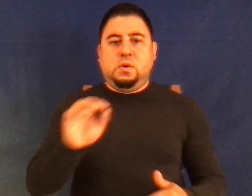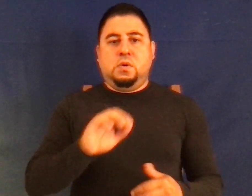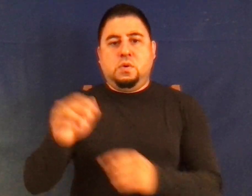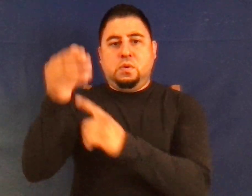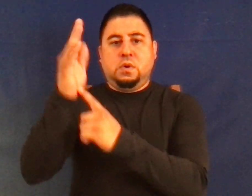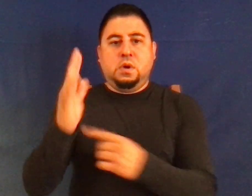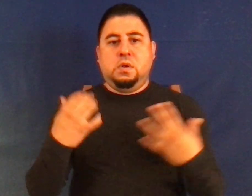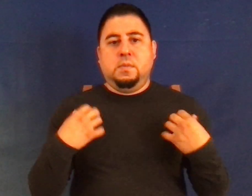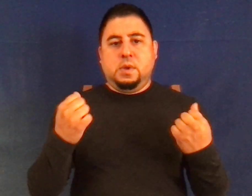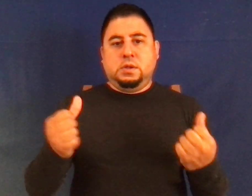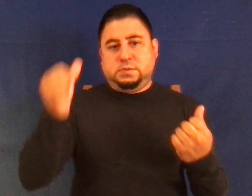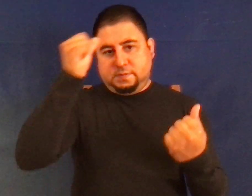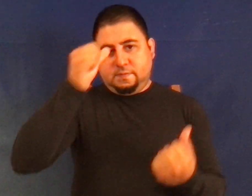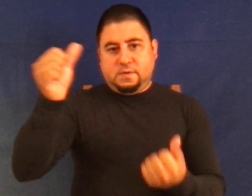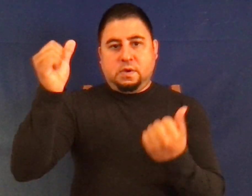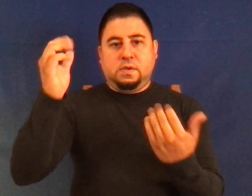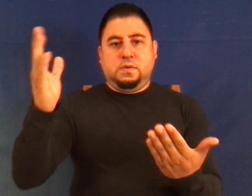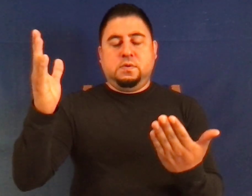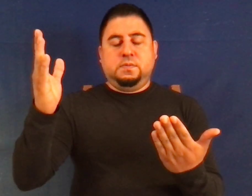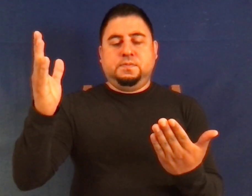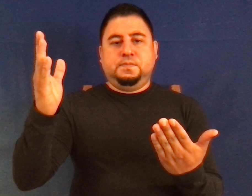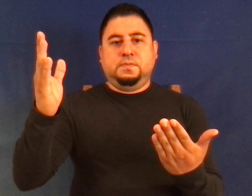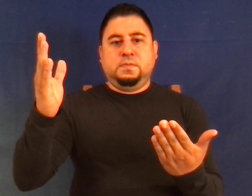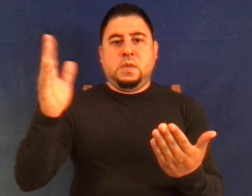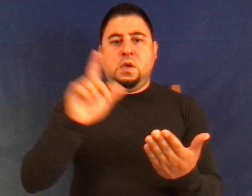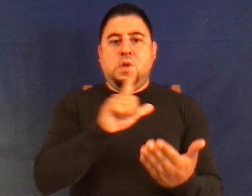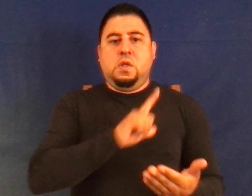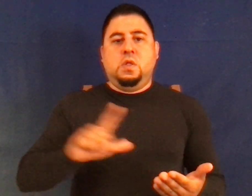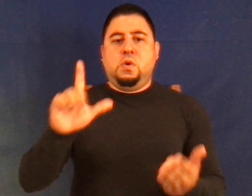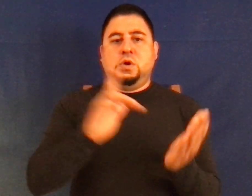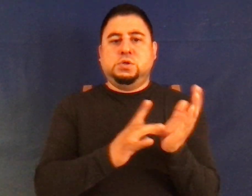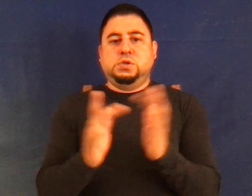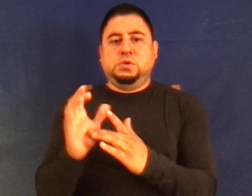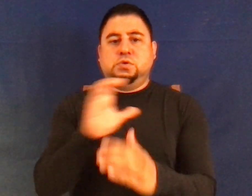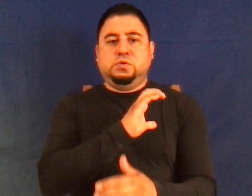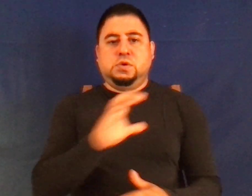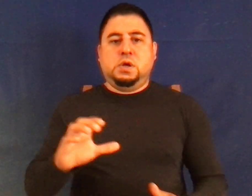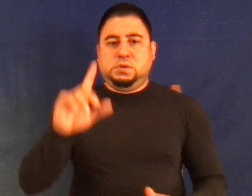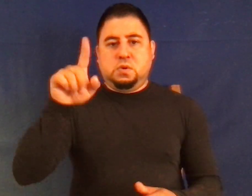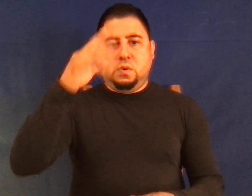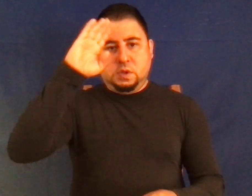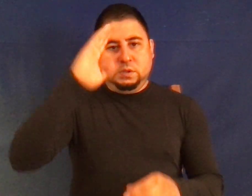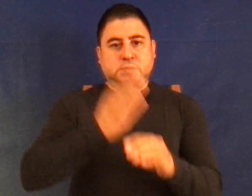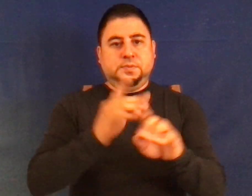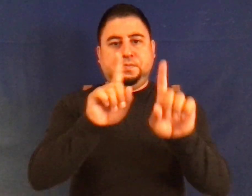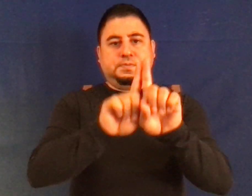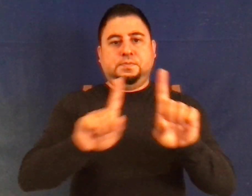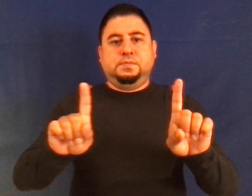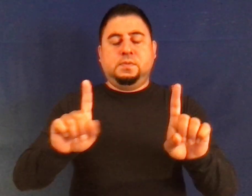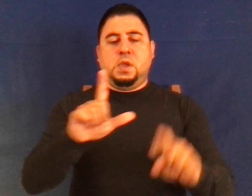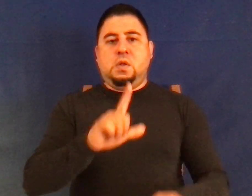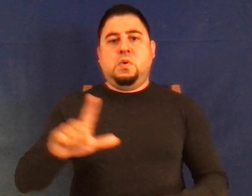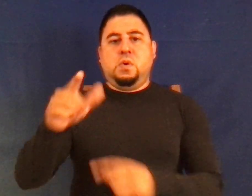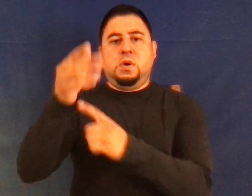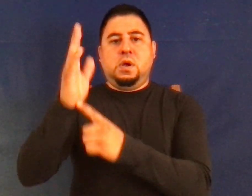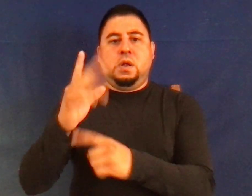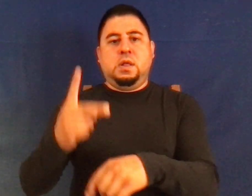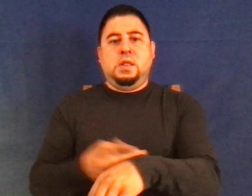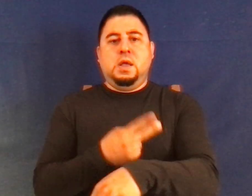O God, Almighty Father, Lord Jesus Christ, only begotten Son, Lord God, Lamb